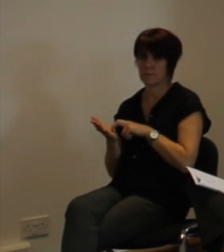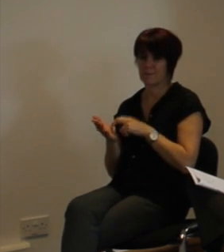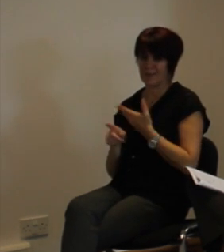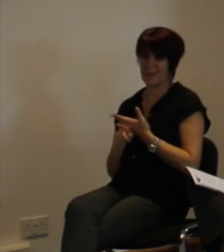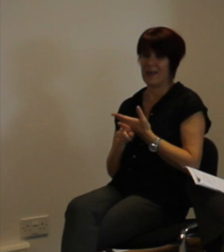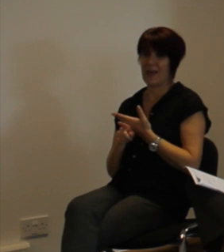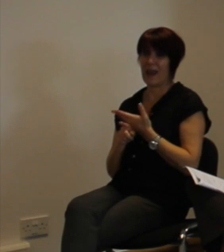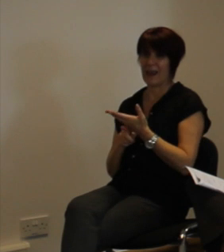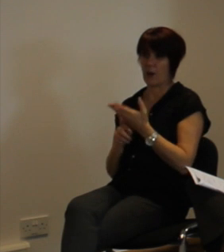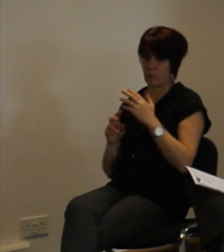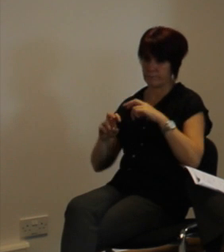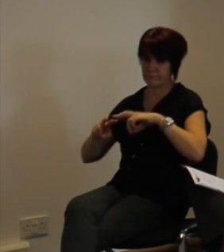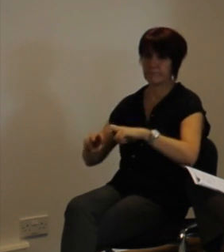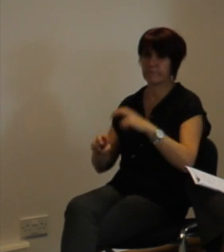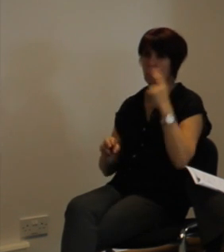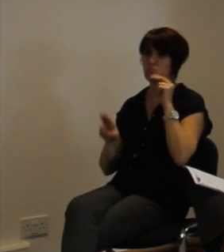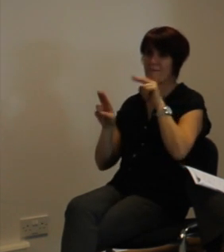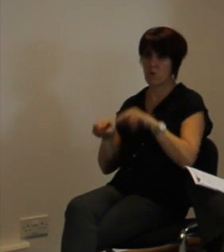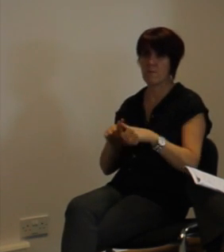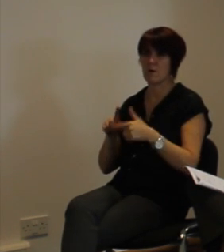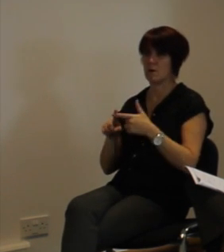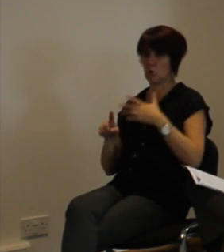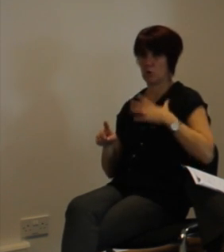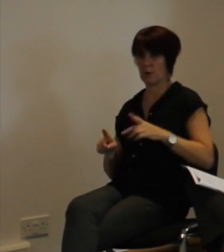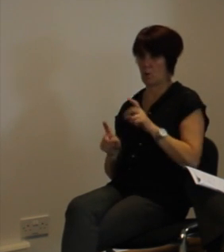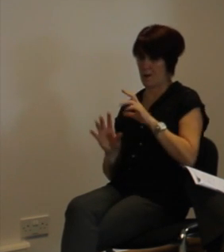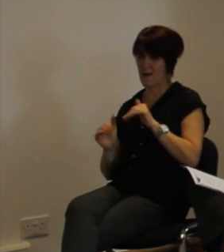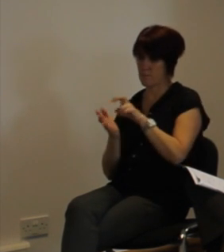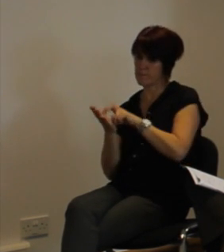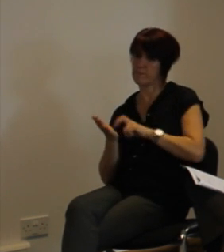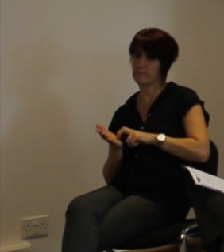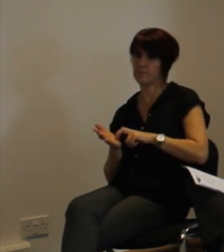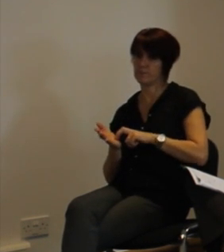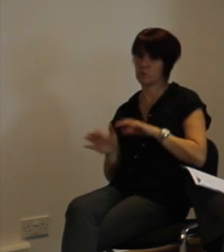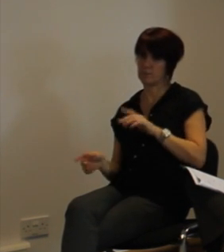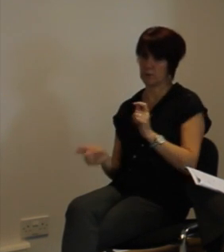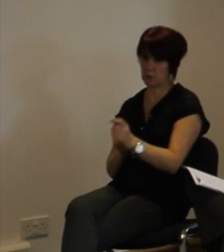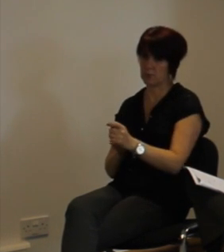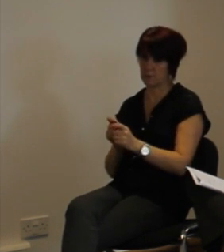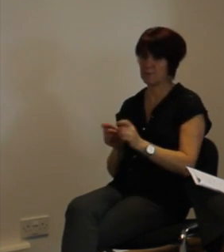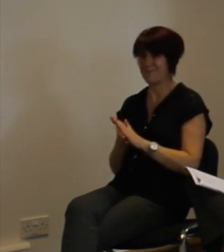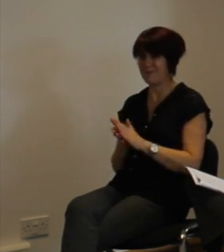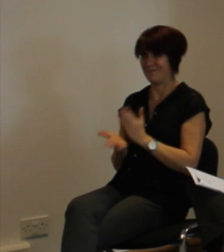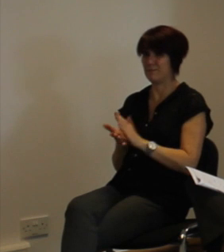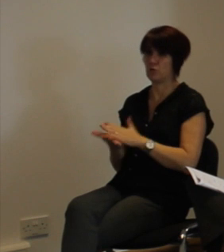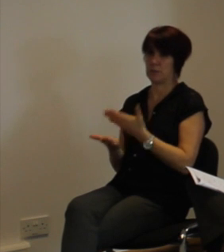later on at the pro forma and the requirements that are required for recording them. This allows